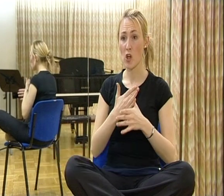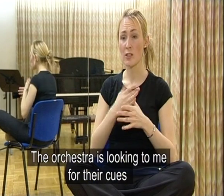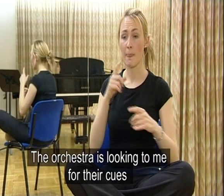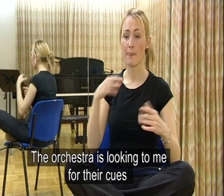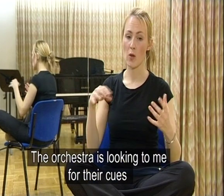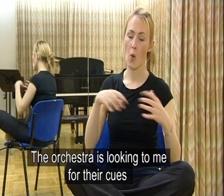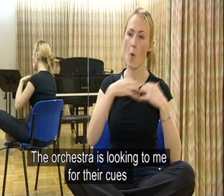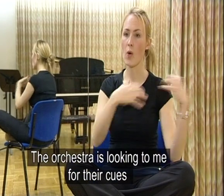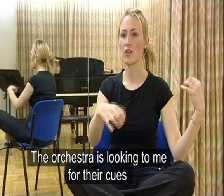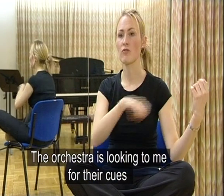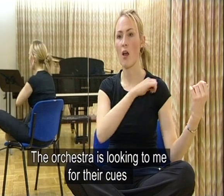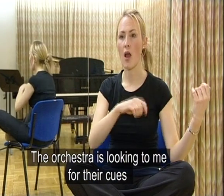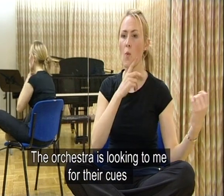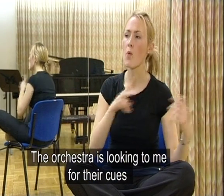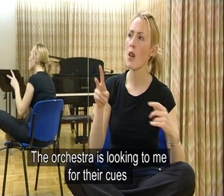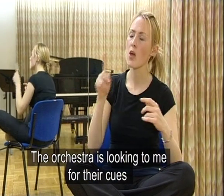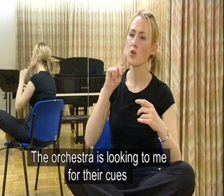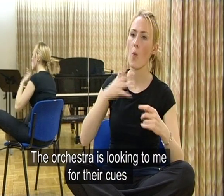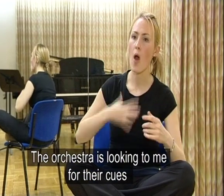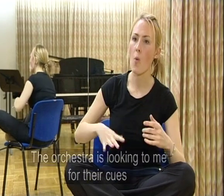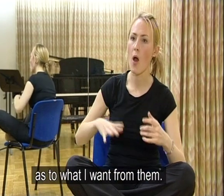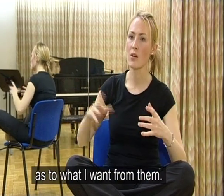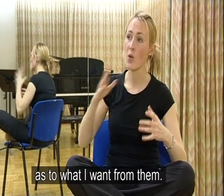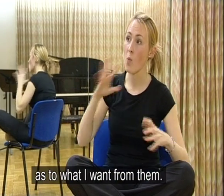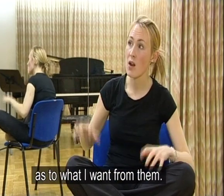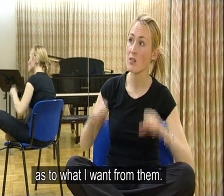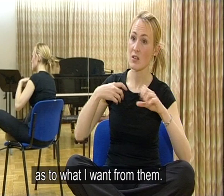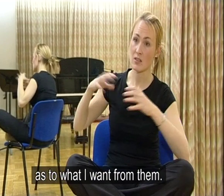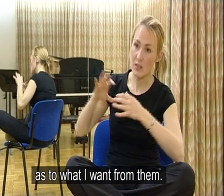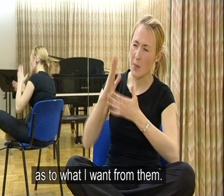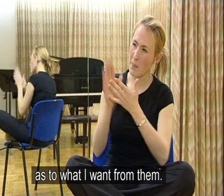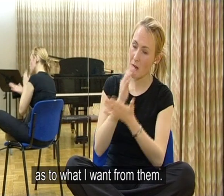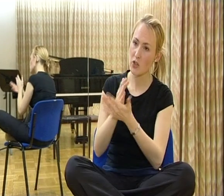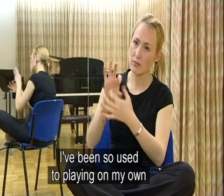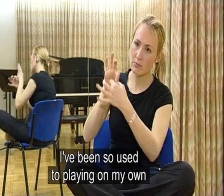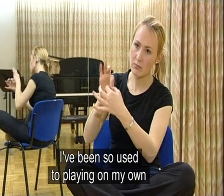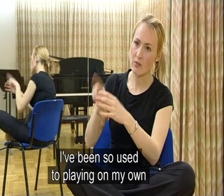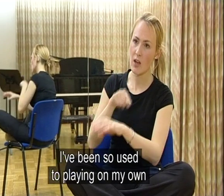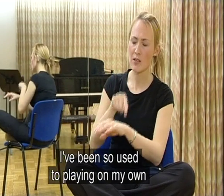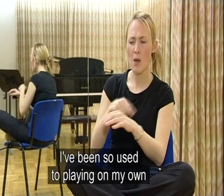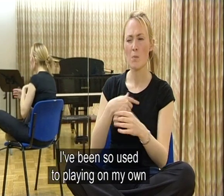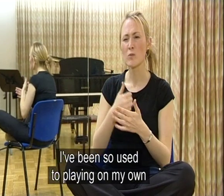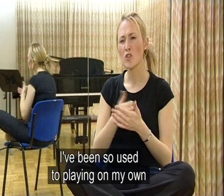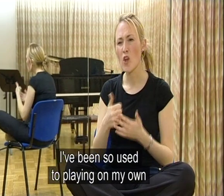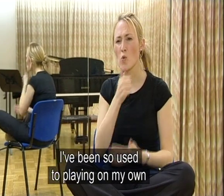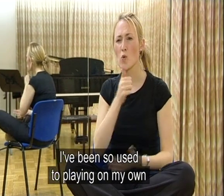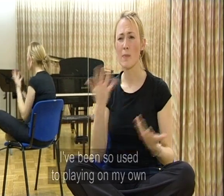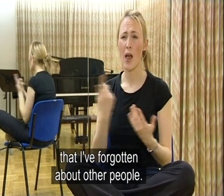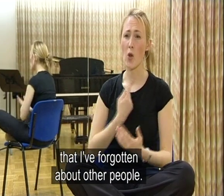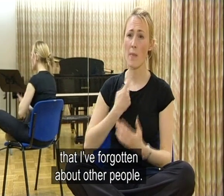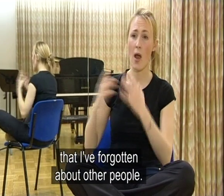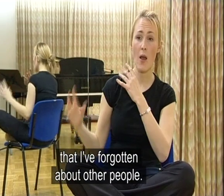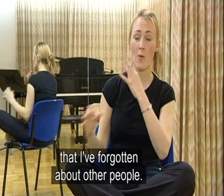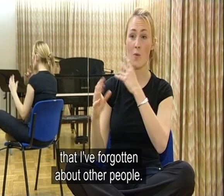playing. The orchestra is looking to me for their cues as to what I want from them. I've been so new to playing on my